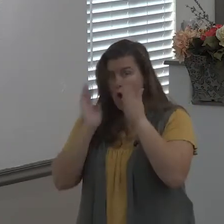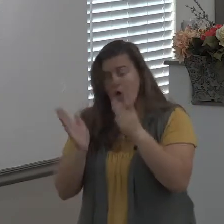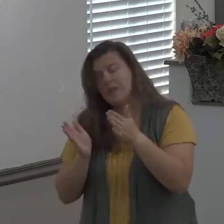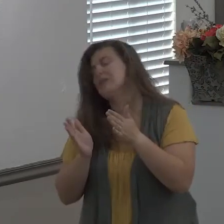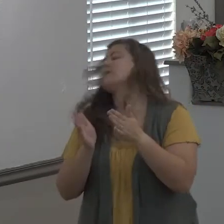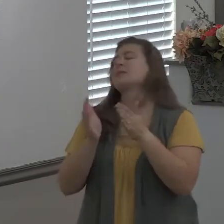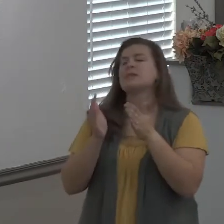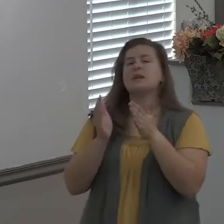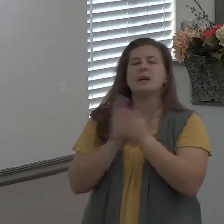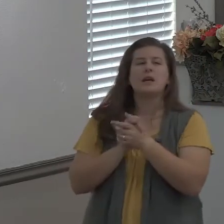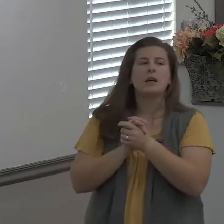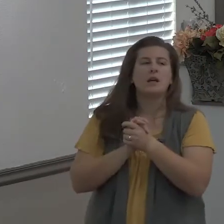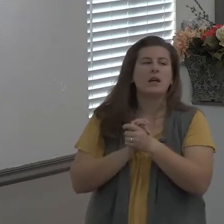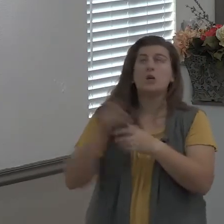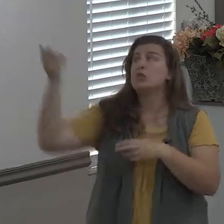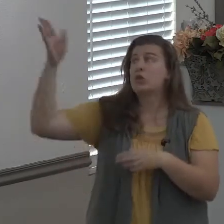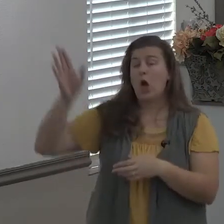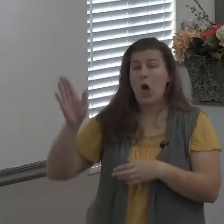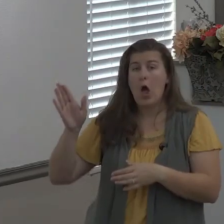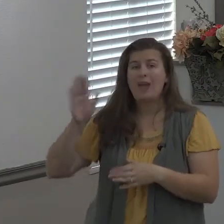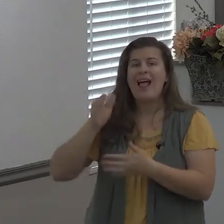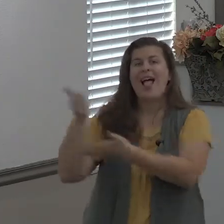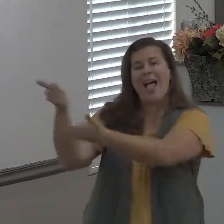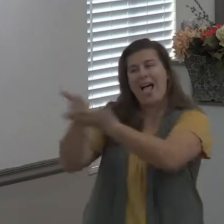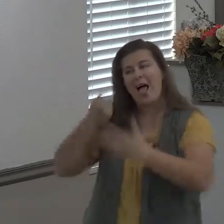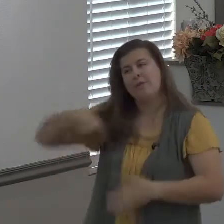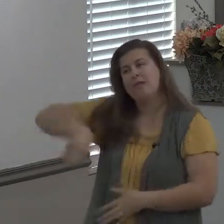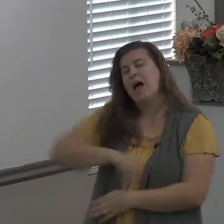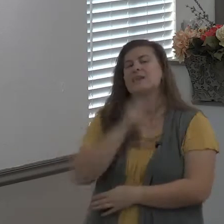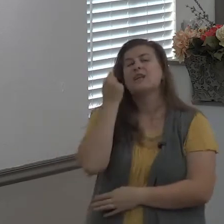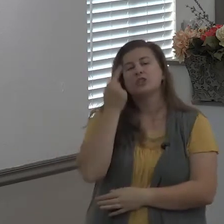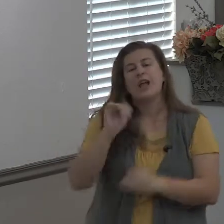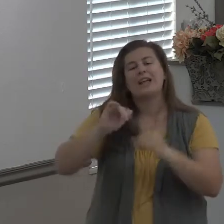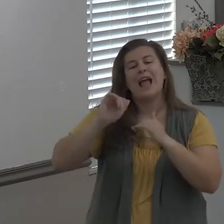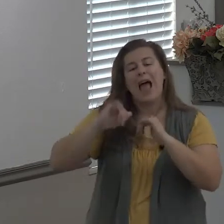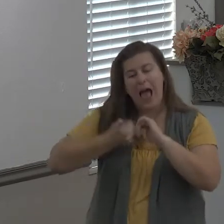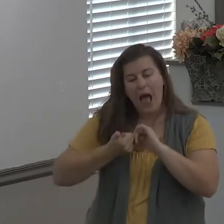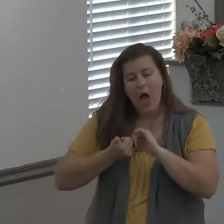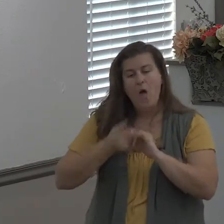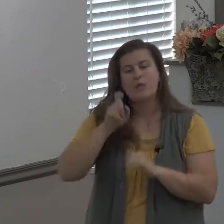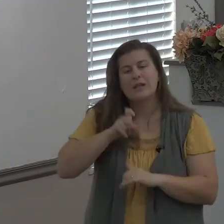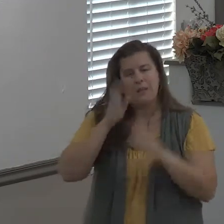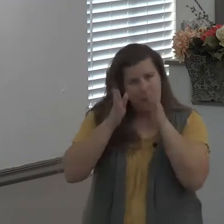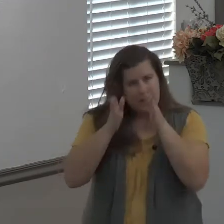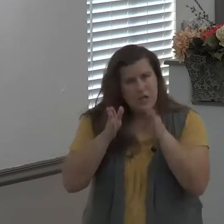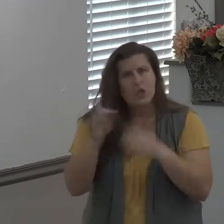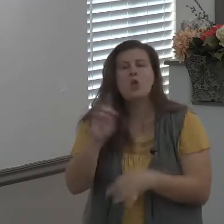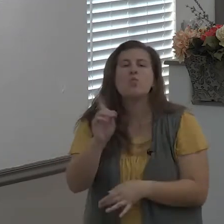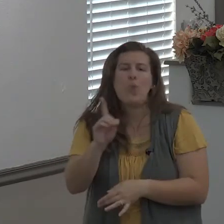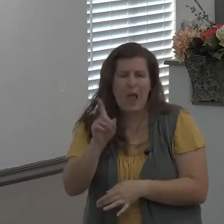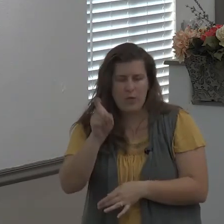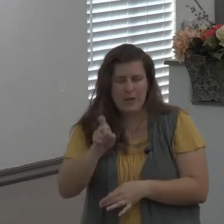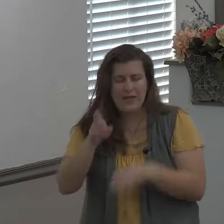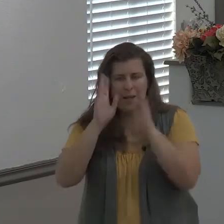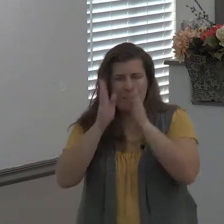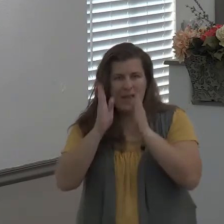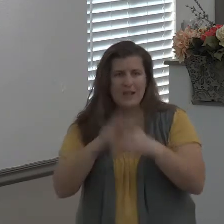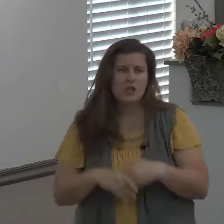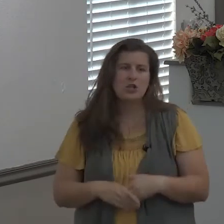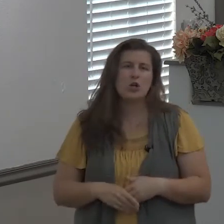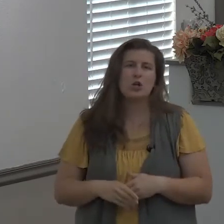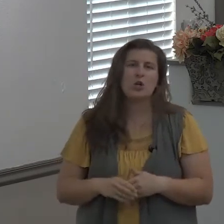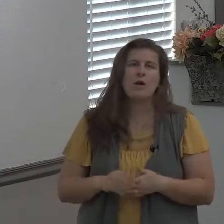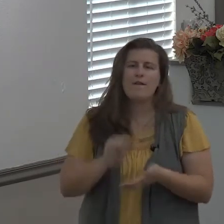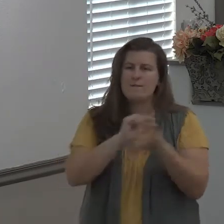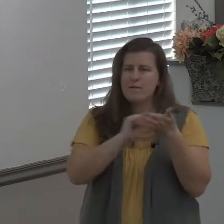our adversary, our enemy, has done so good at shifting our attention. And God here in this passage helps us understand